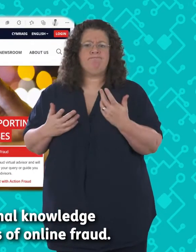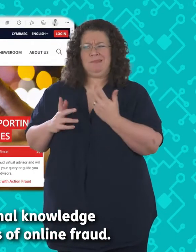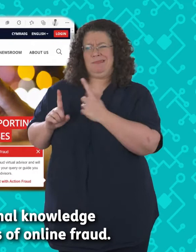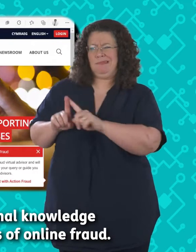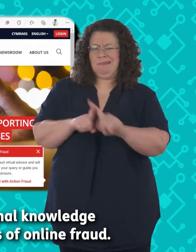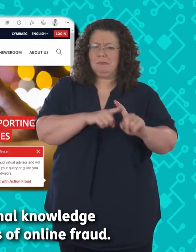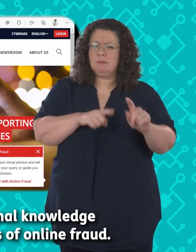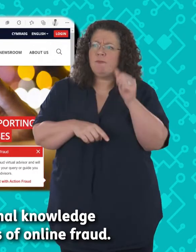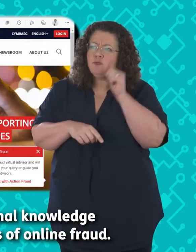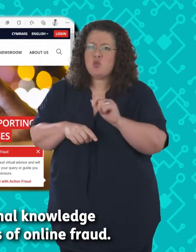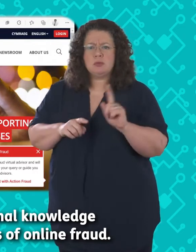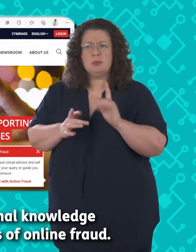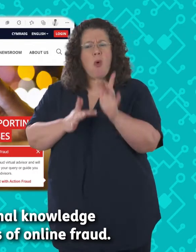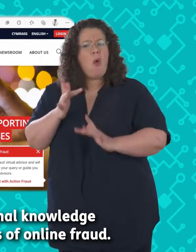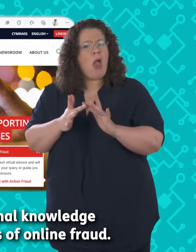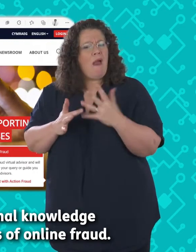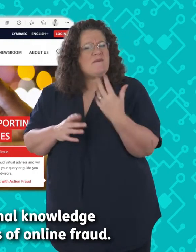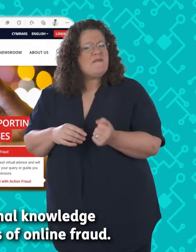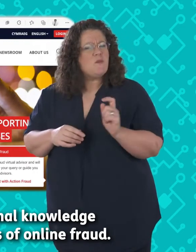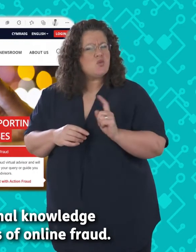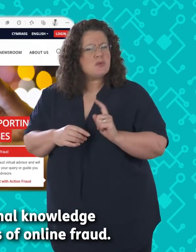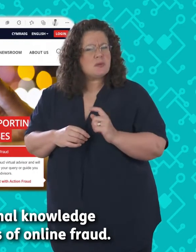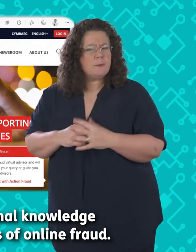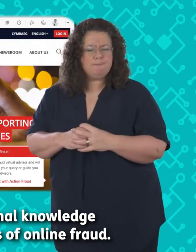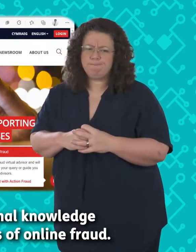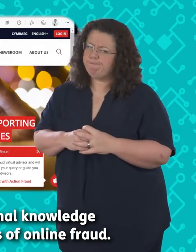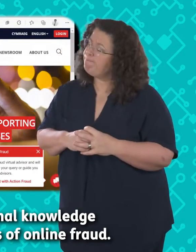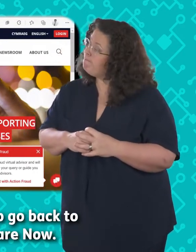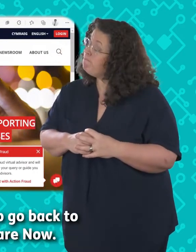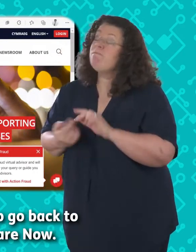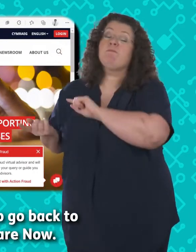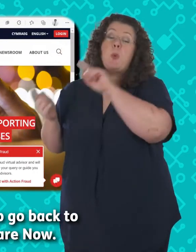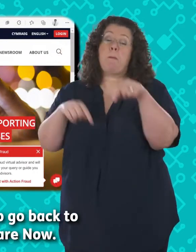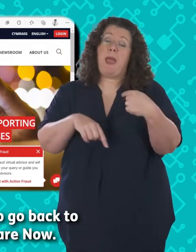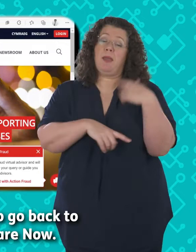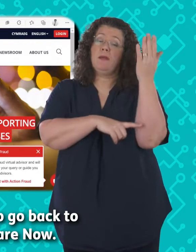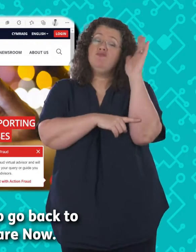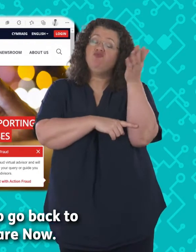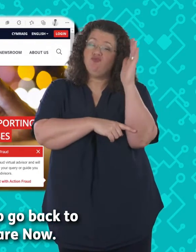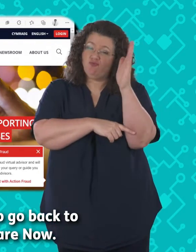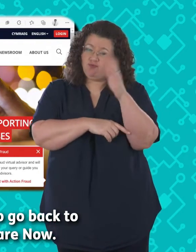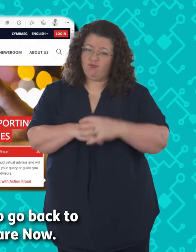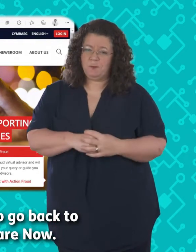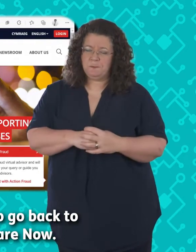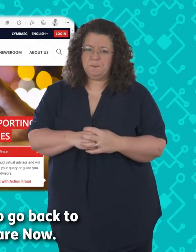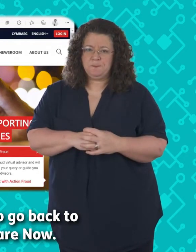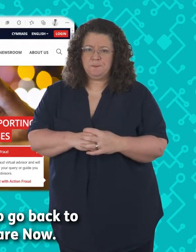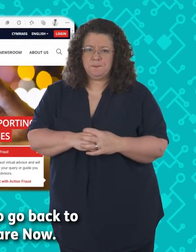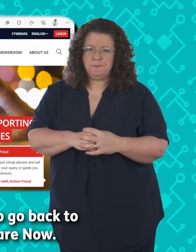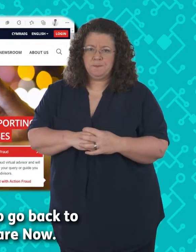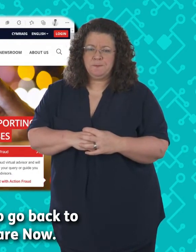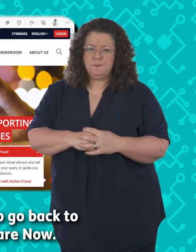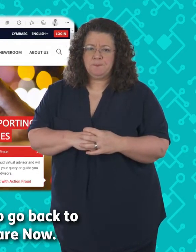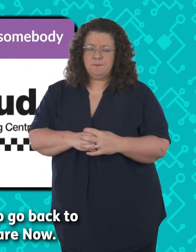personal knowledge about different types of online fraud. I'm going to go back to my screen share now.